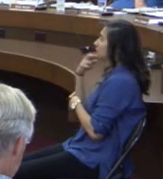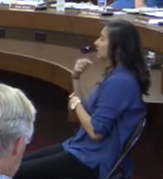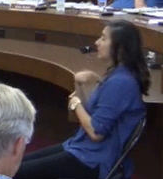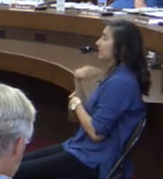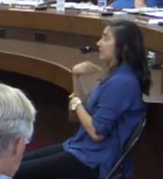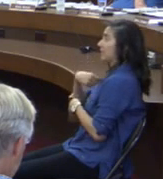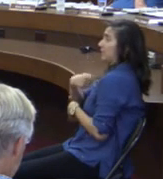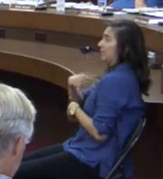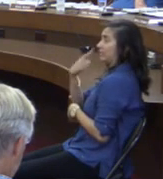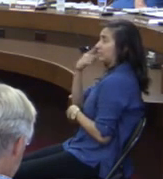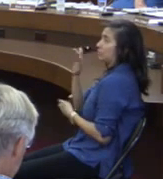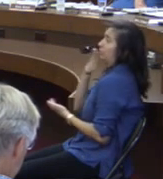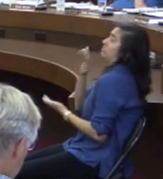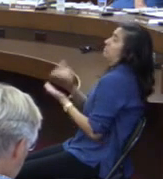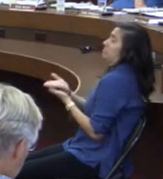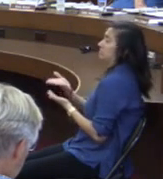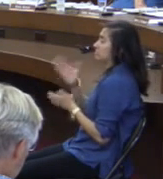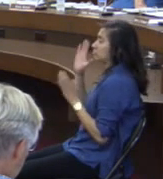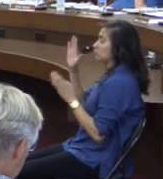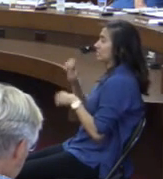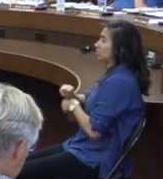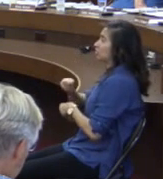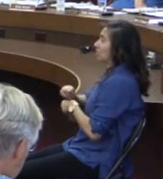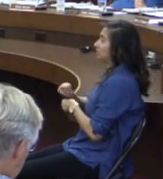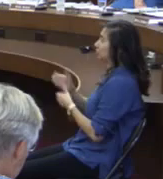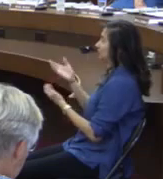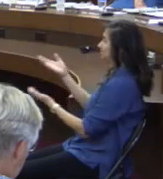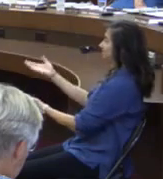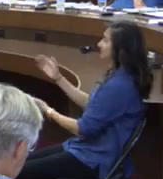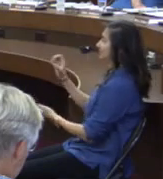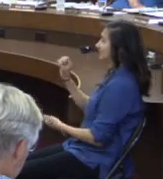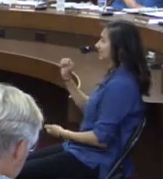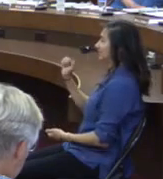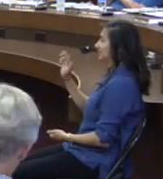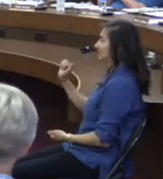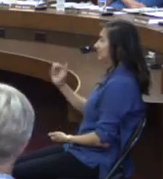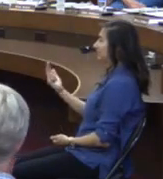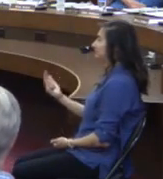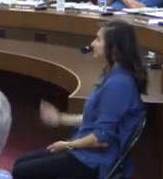going to do a great job. So with that, I introduce Sarah.